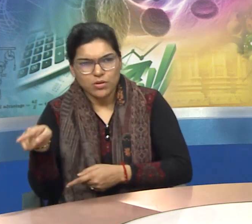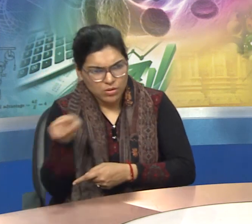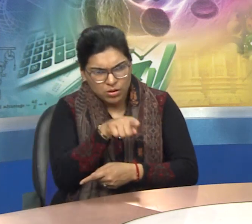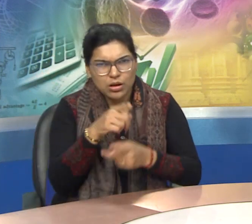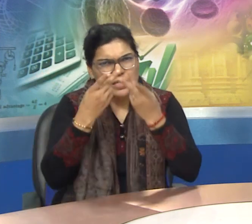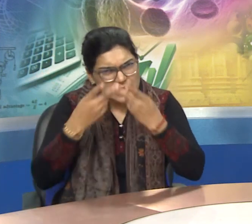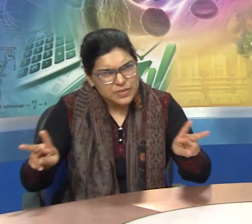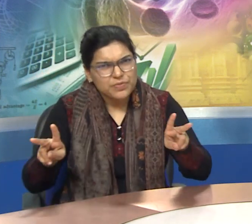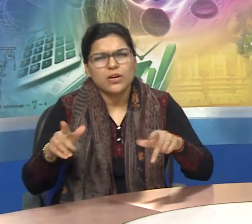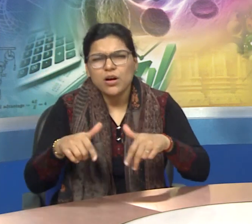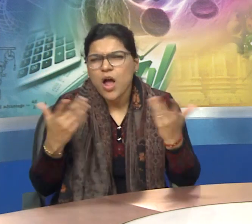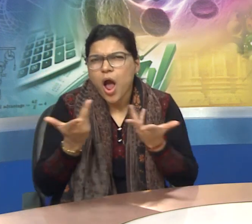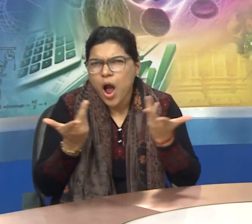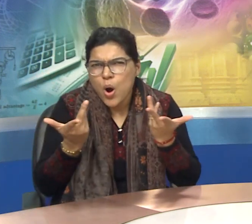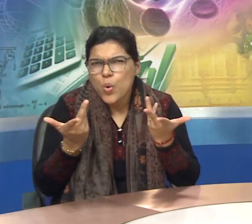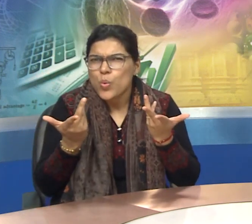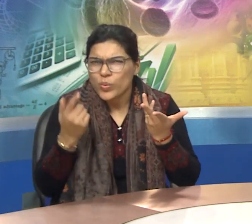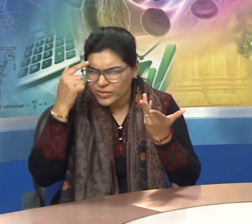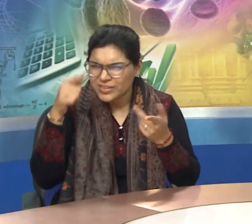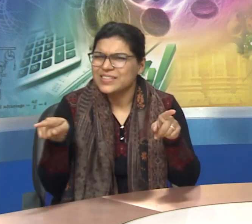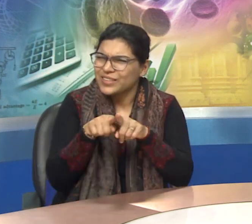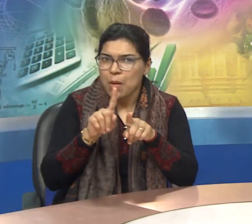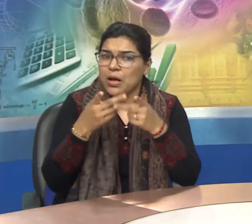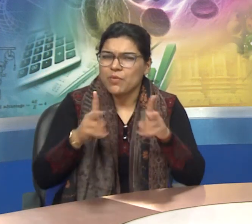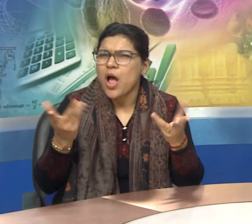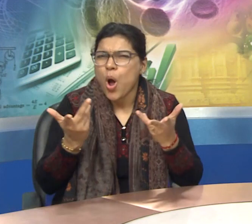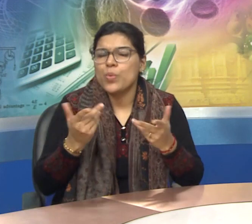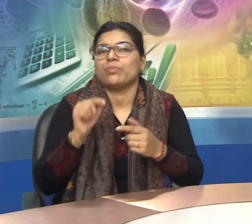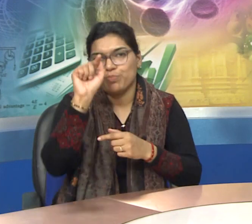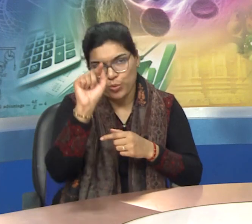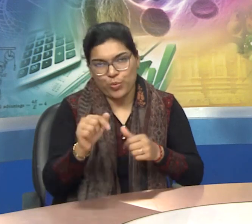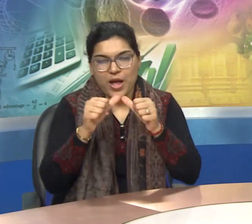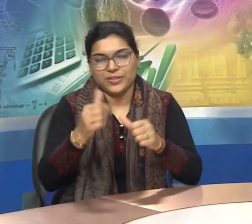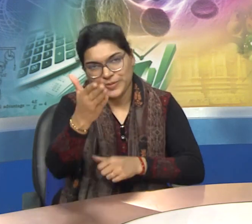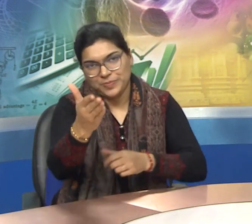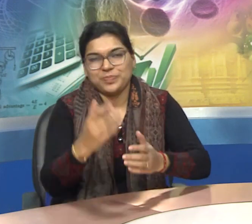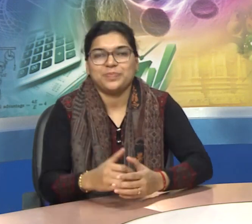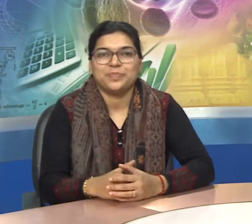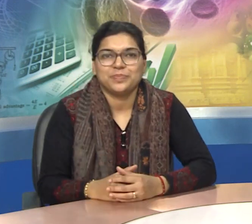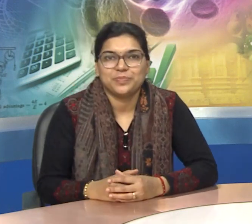How is a special library different from a national library?